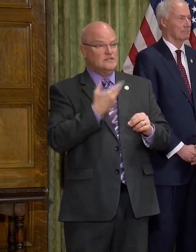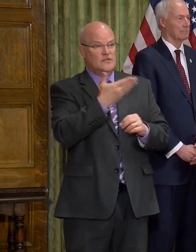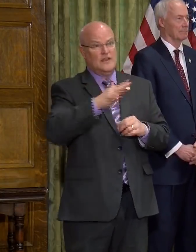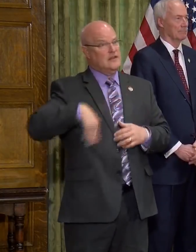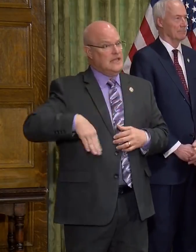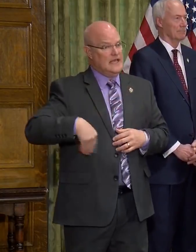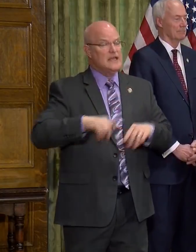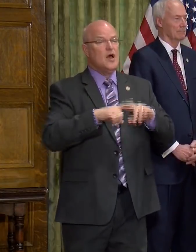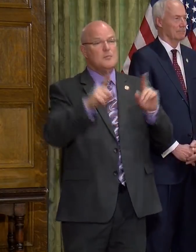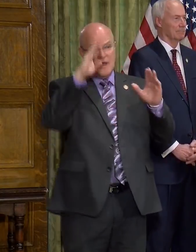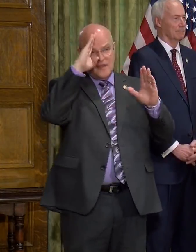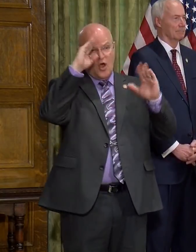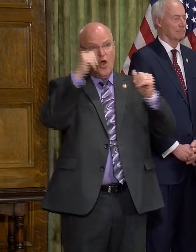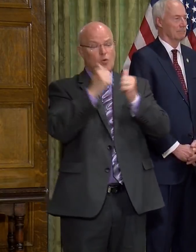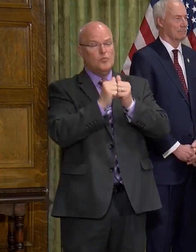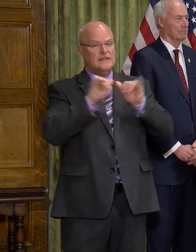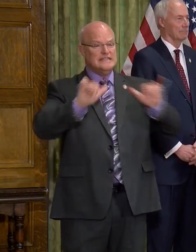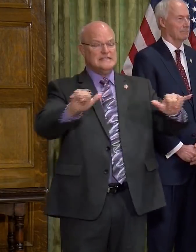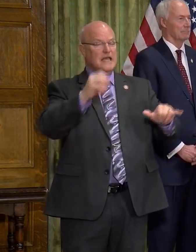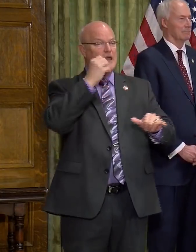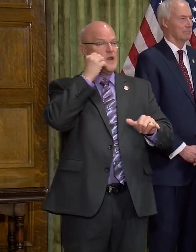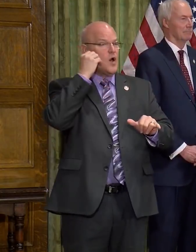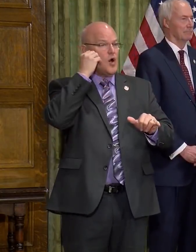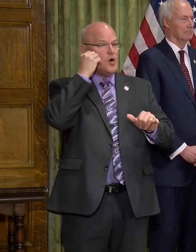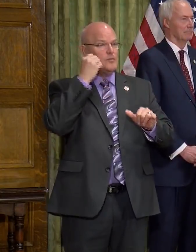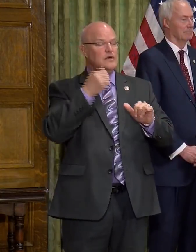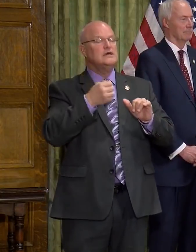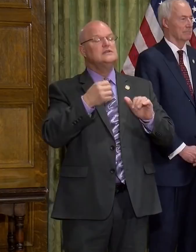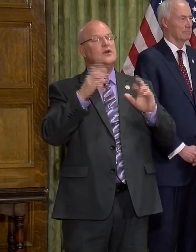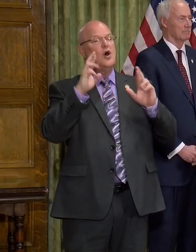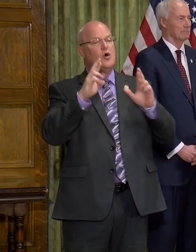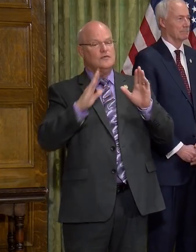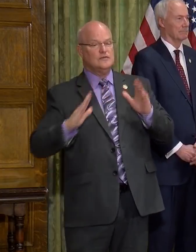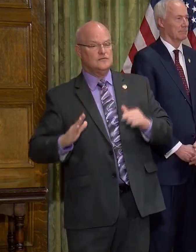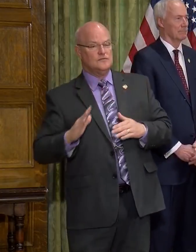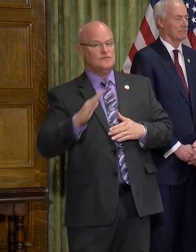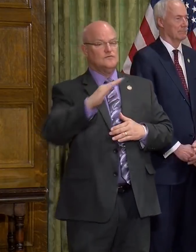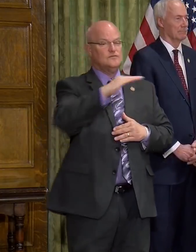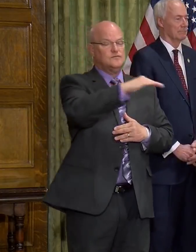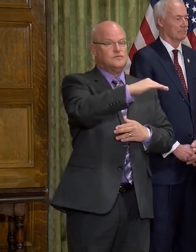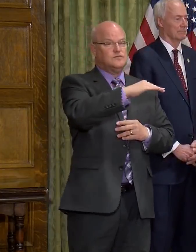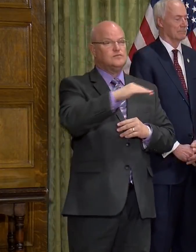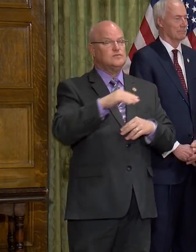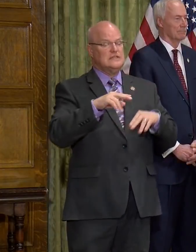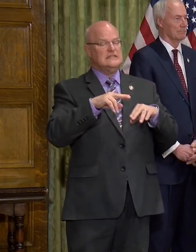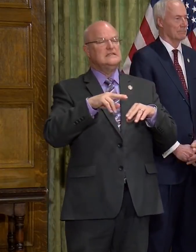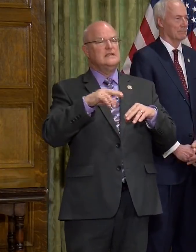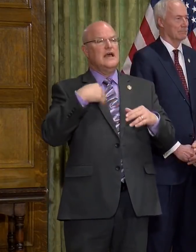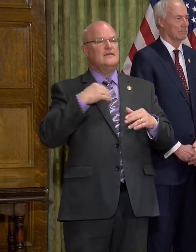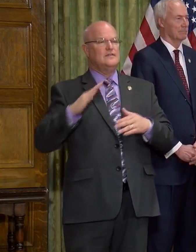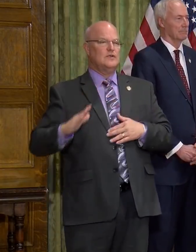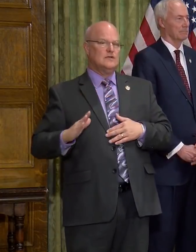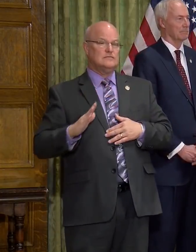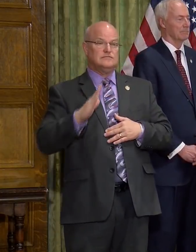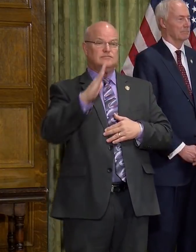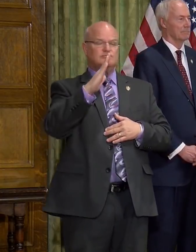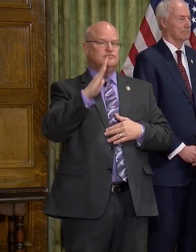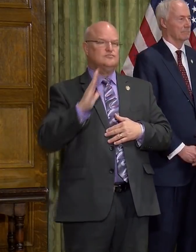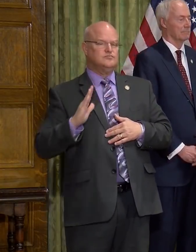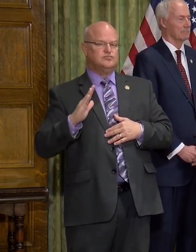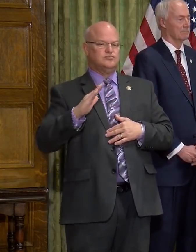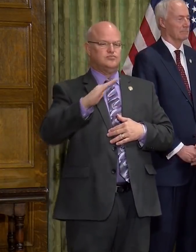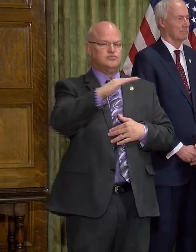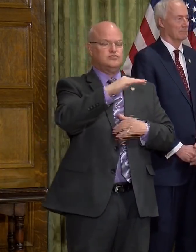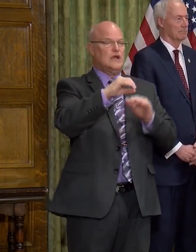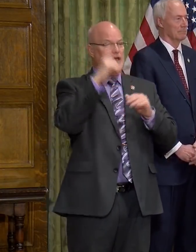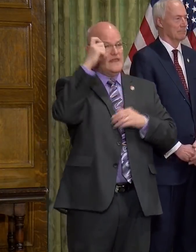yet. But the hope with a stay-at-home order is, could you flatten it out? Could you decrease the rate of growth? And as the